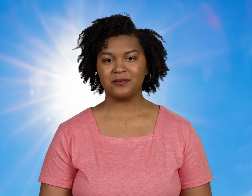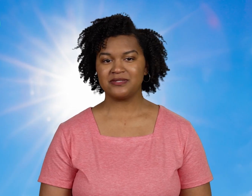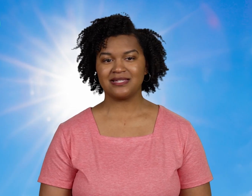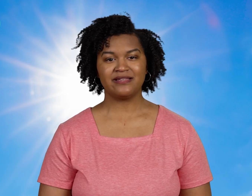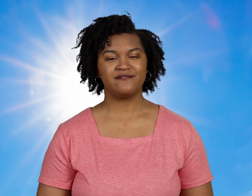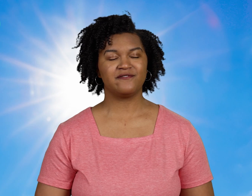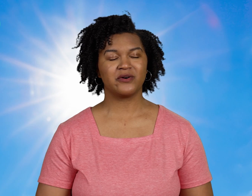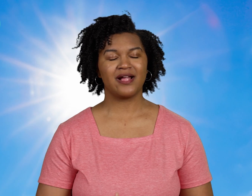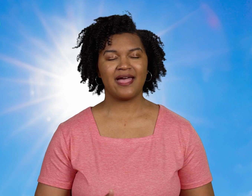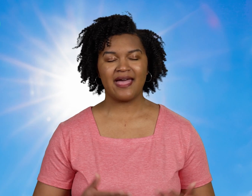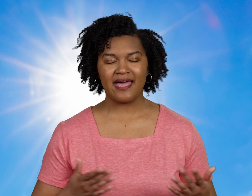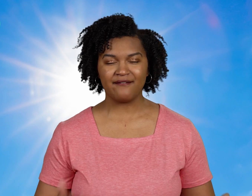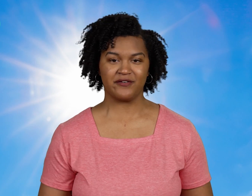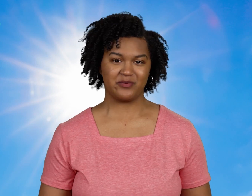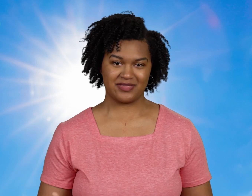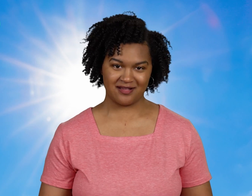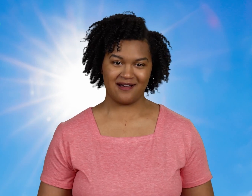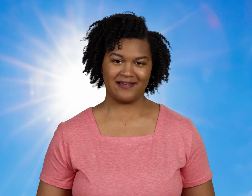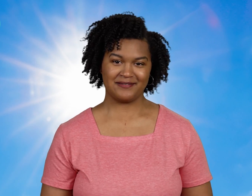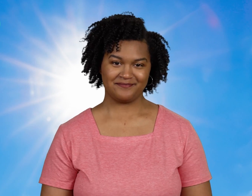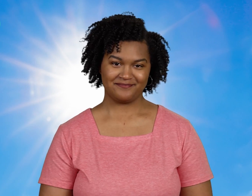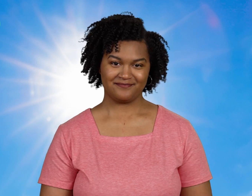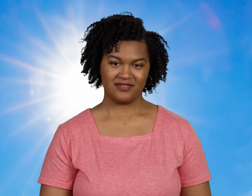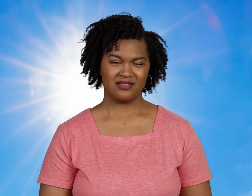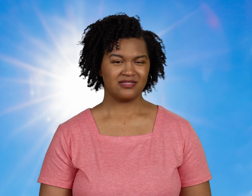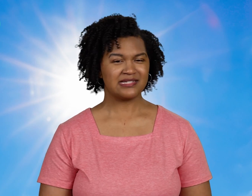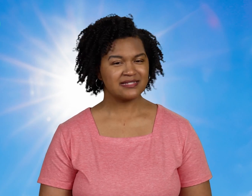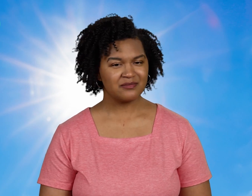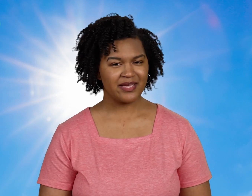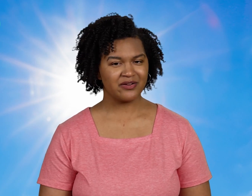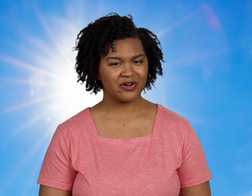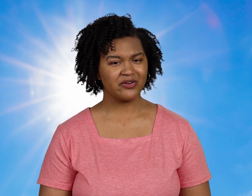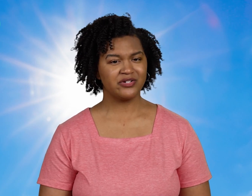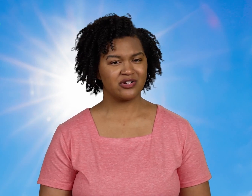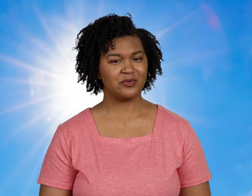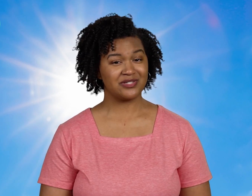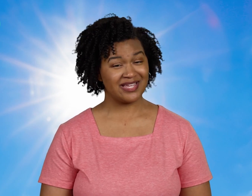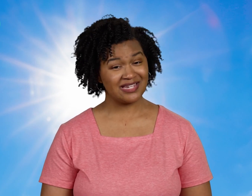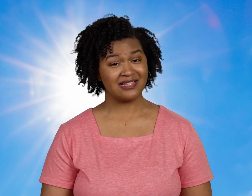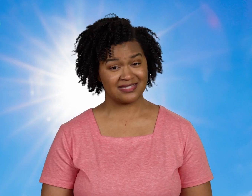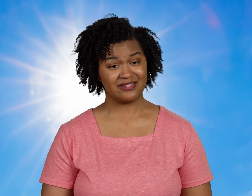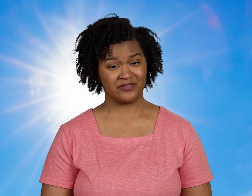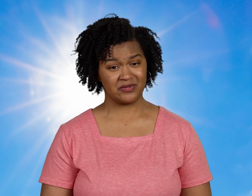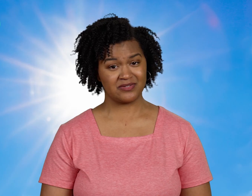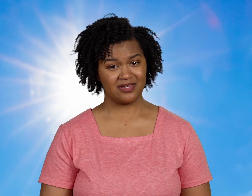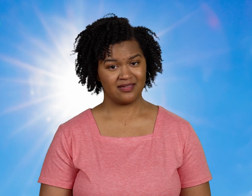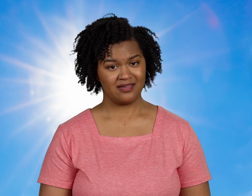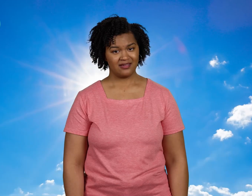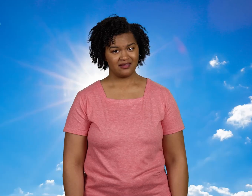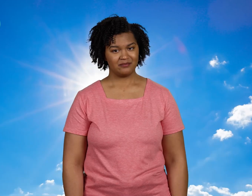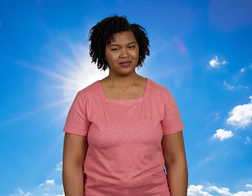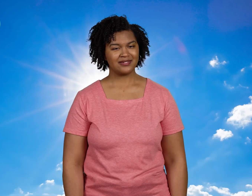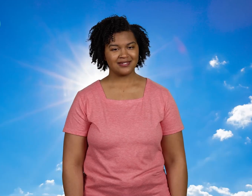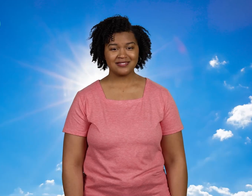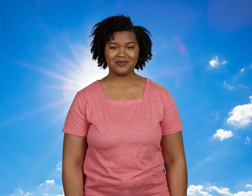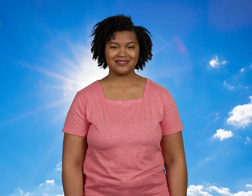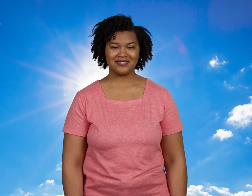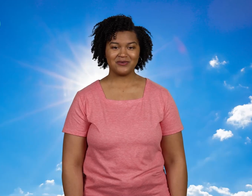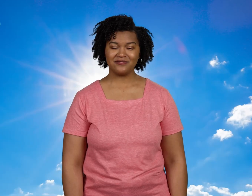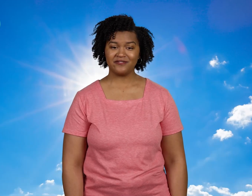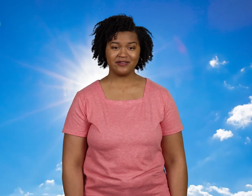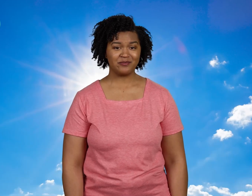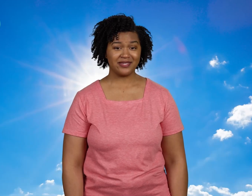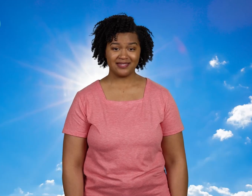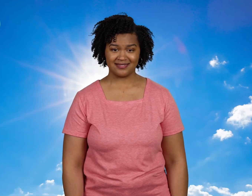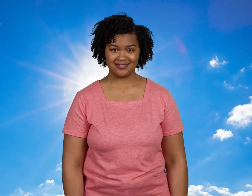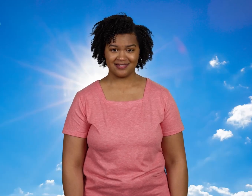will be able to live forever with God." That doesn't make your current troubles any less difficult, but it does mean that